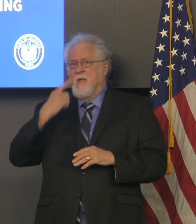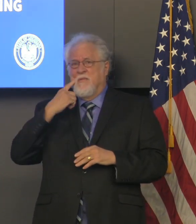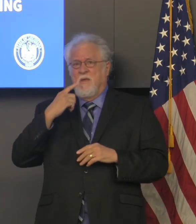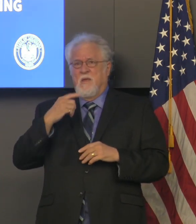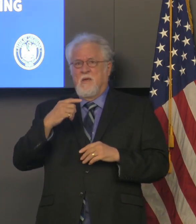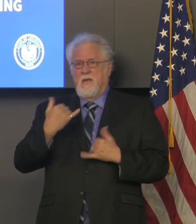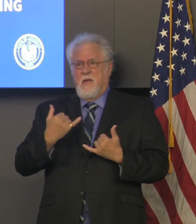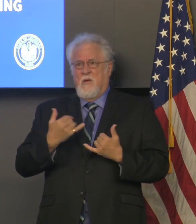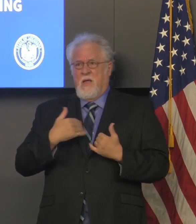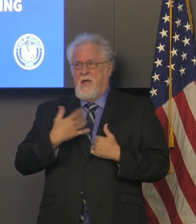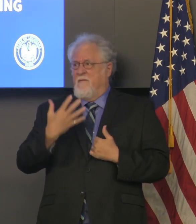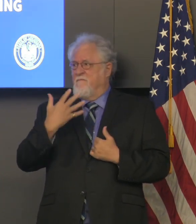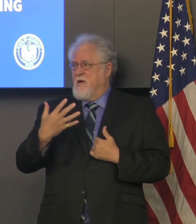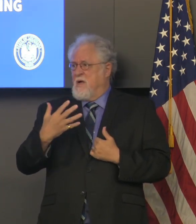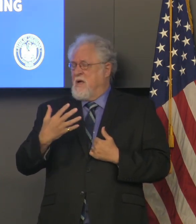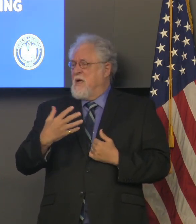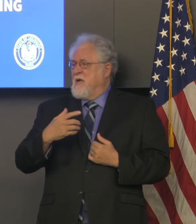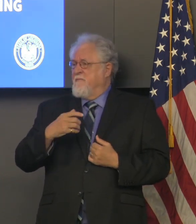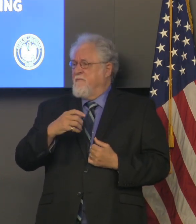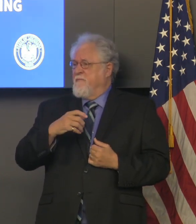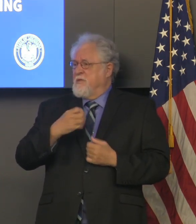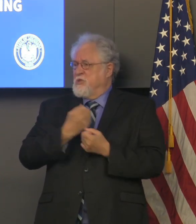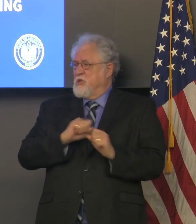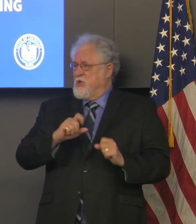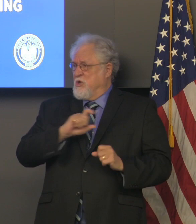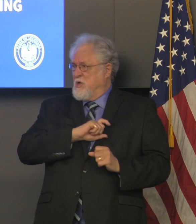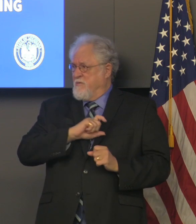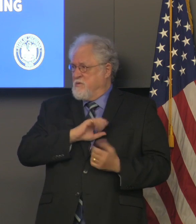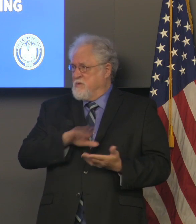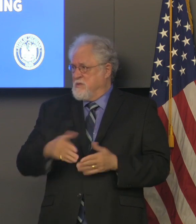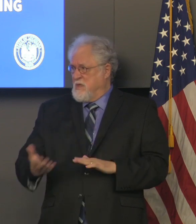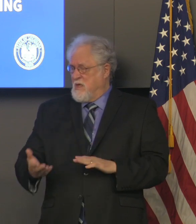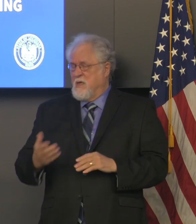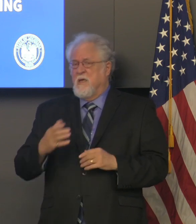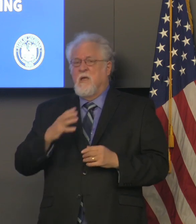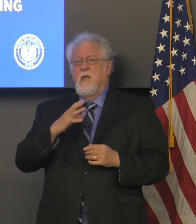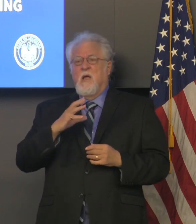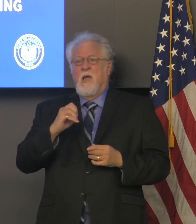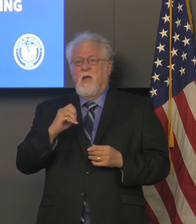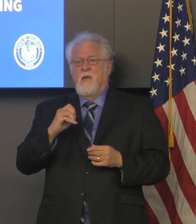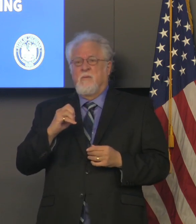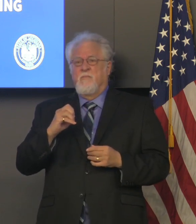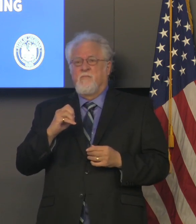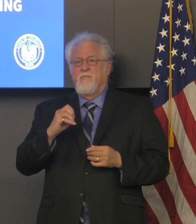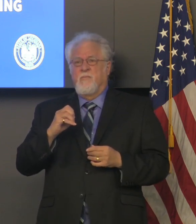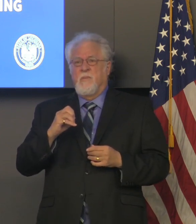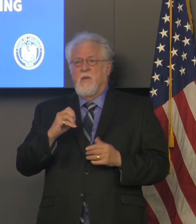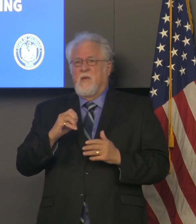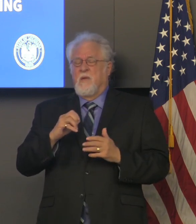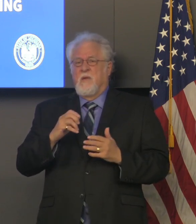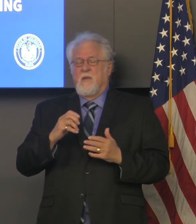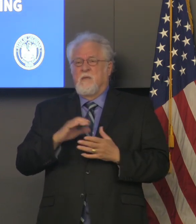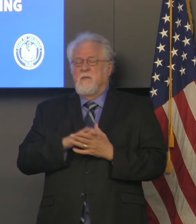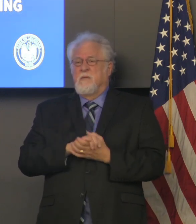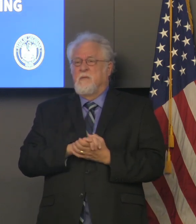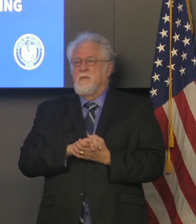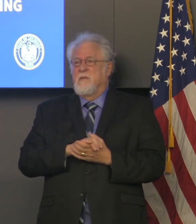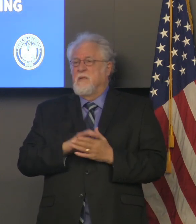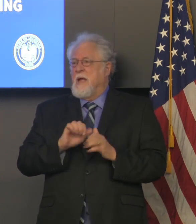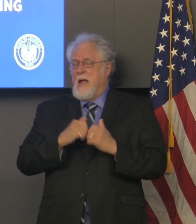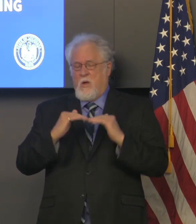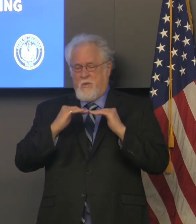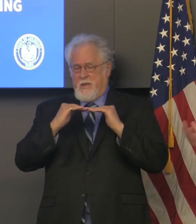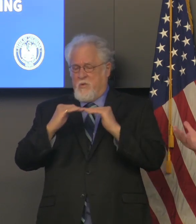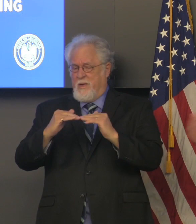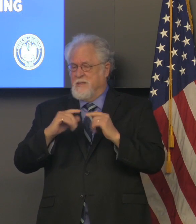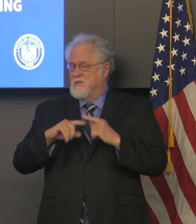5 correctional officers who have died. And so how that equates into